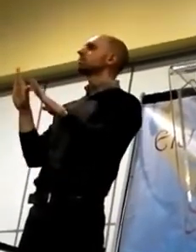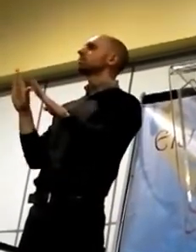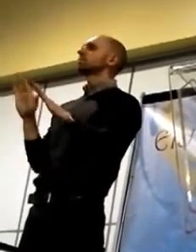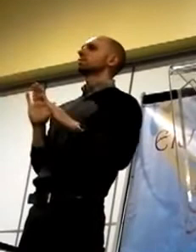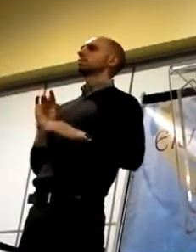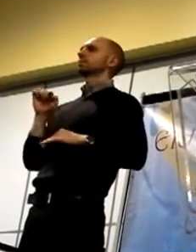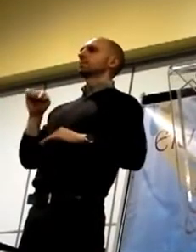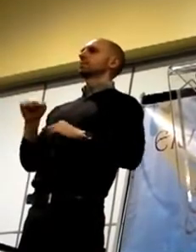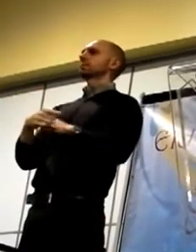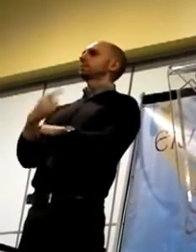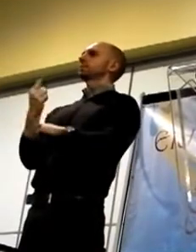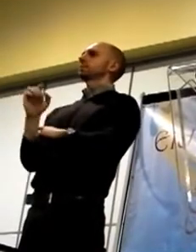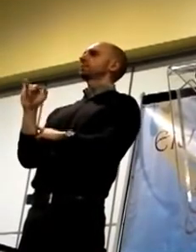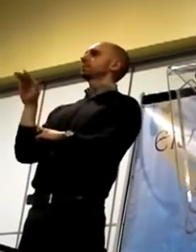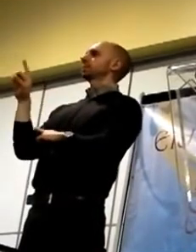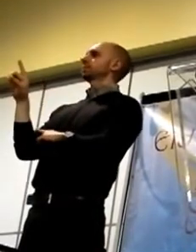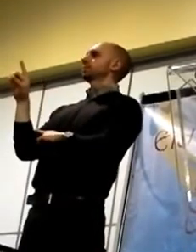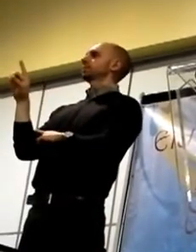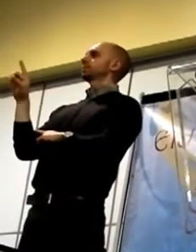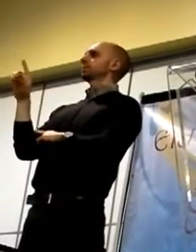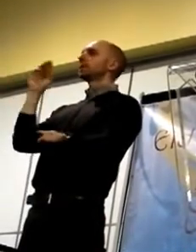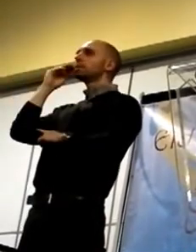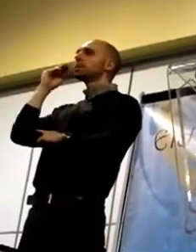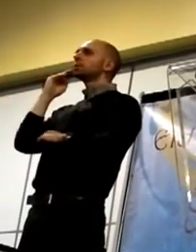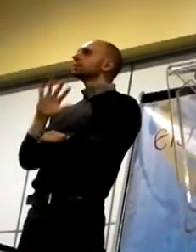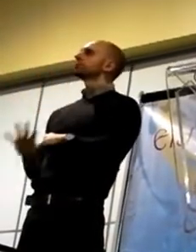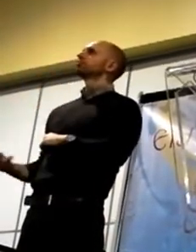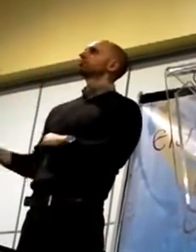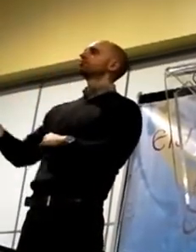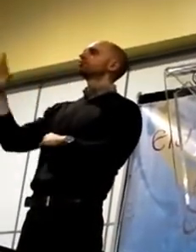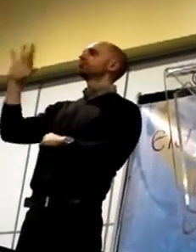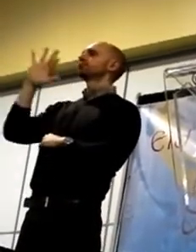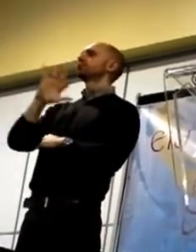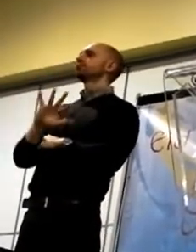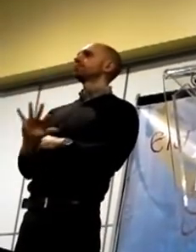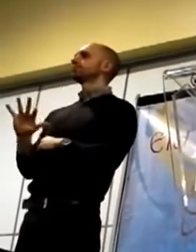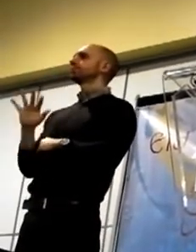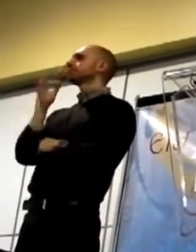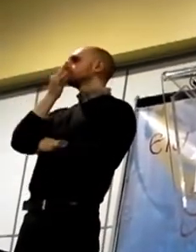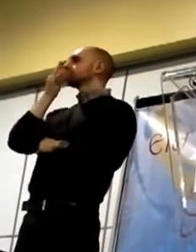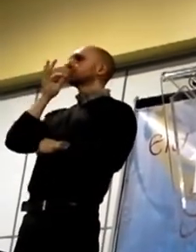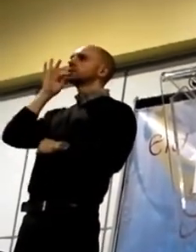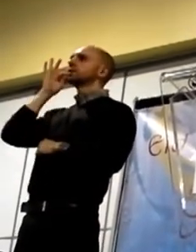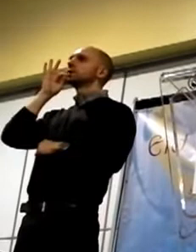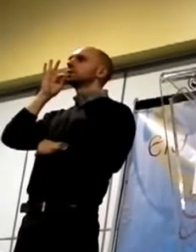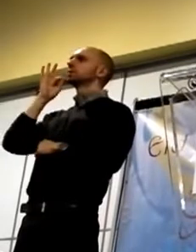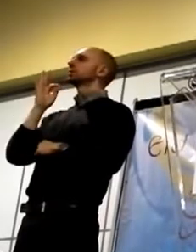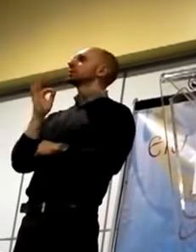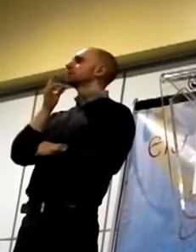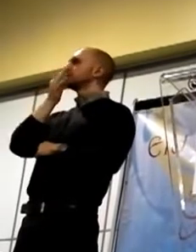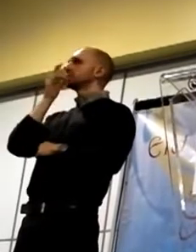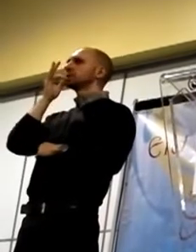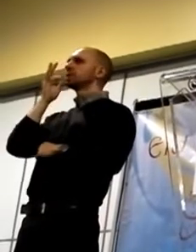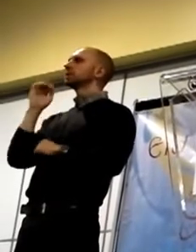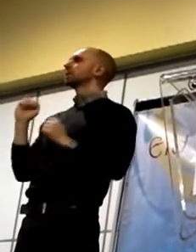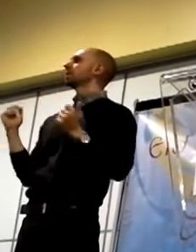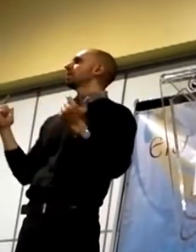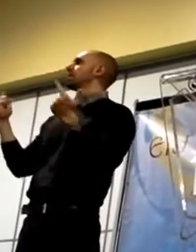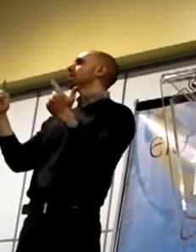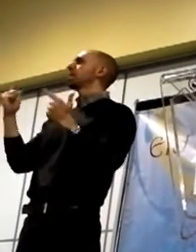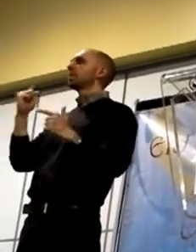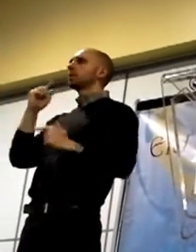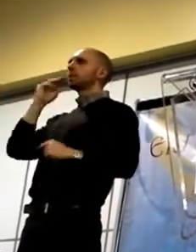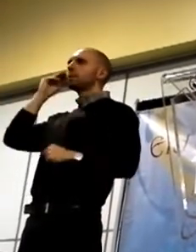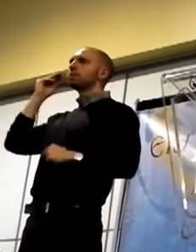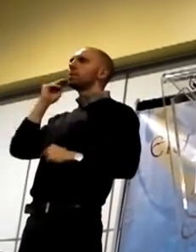the greatest feast of Muslims, where Muslims all over the world gather